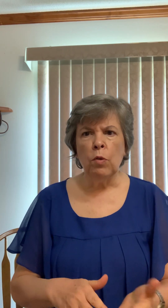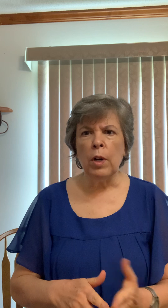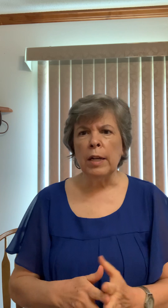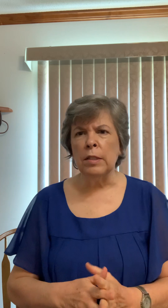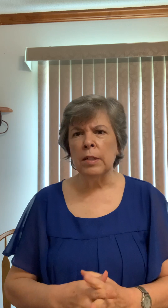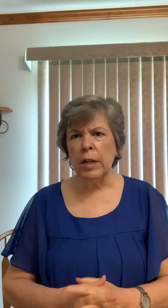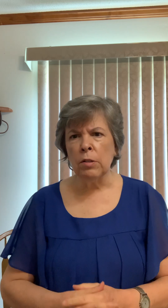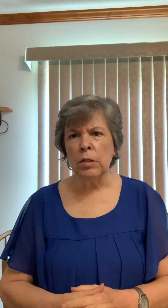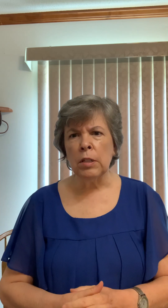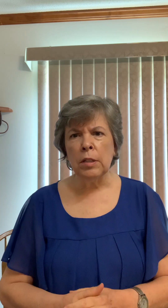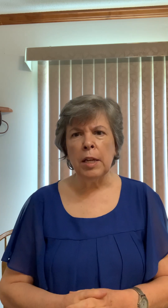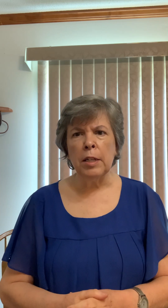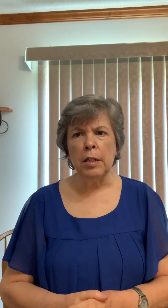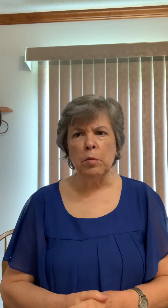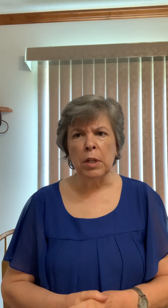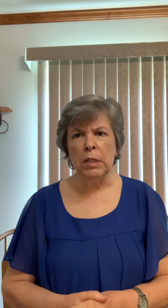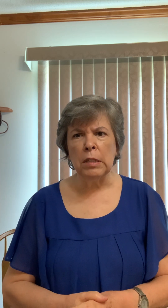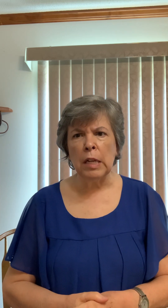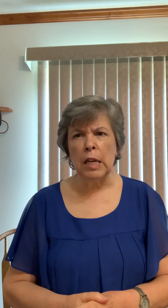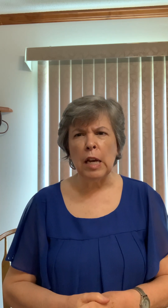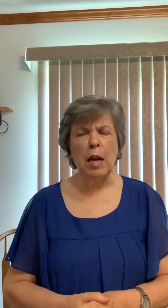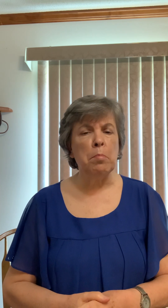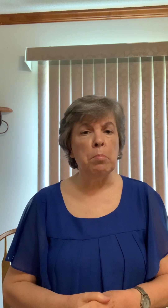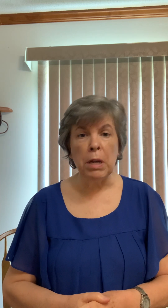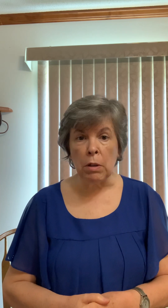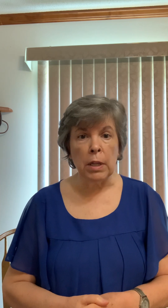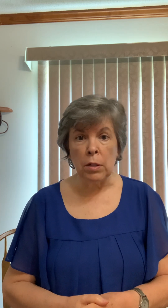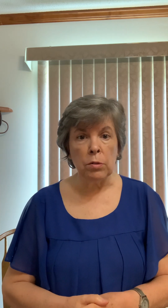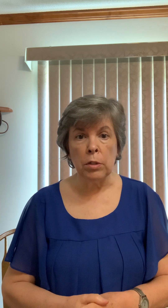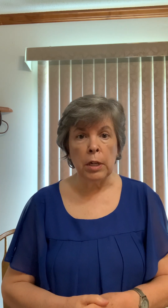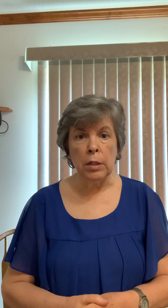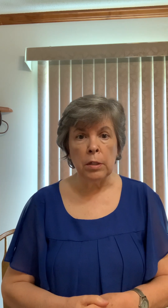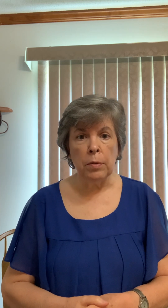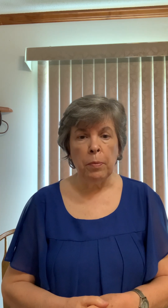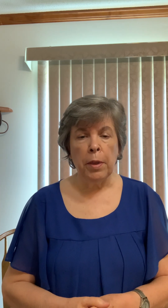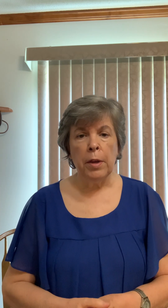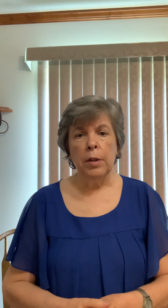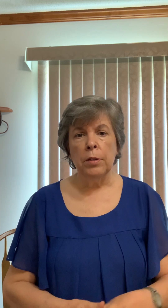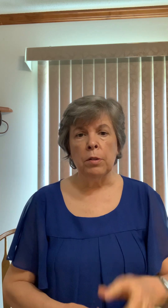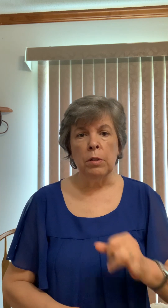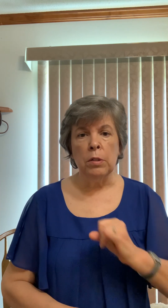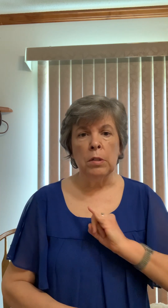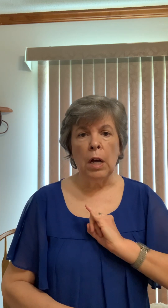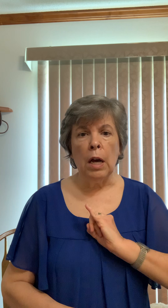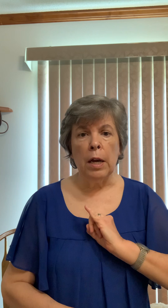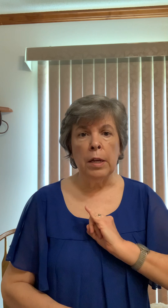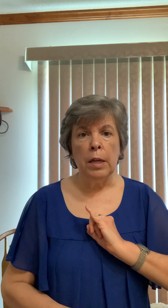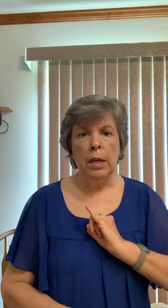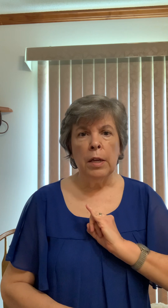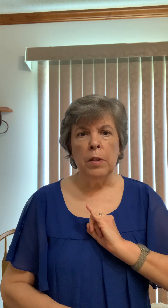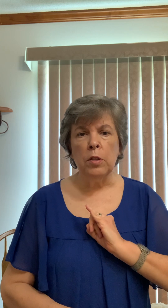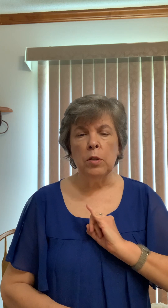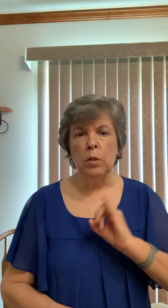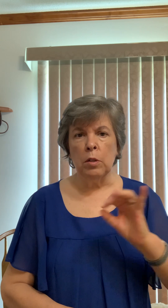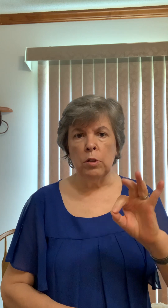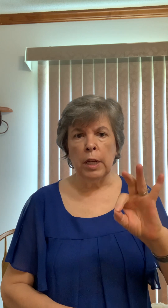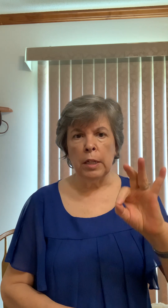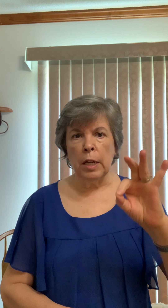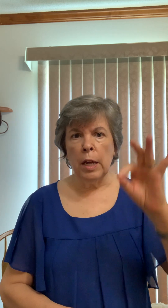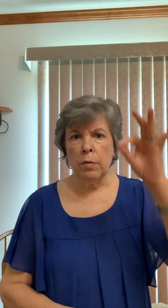I scarce can take it in, we're going to say, I barely understand. So this is I. This is, you take an F